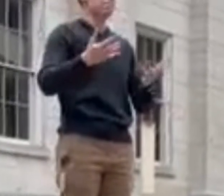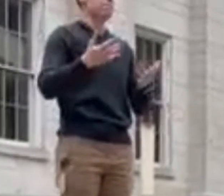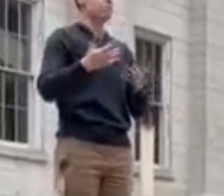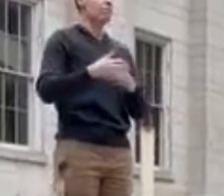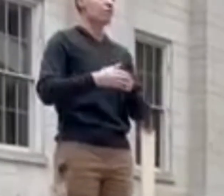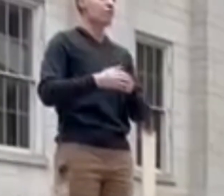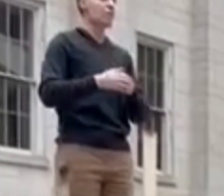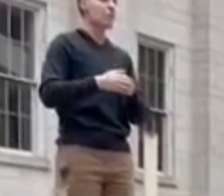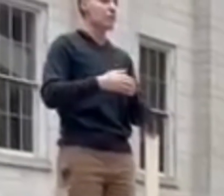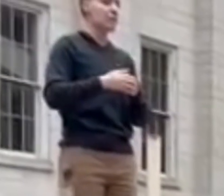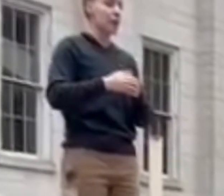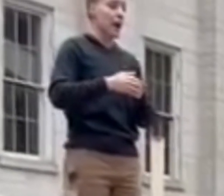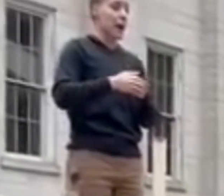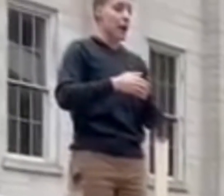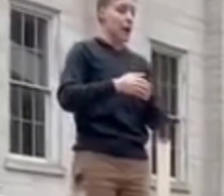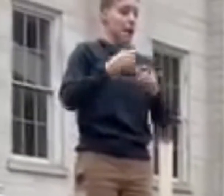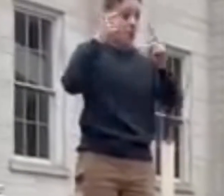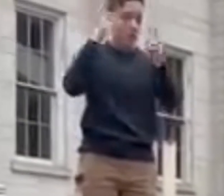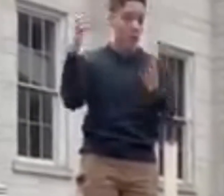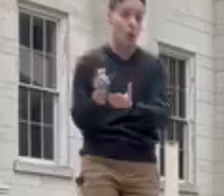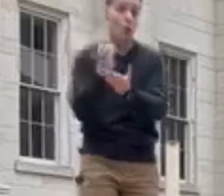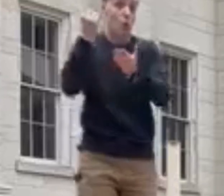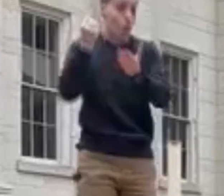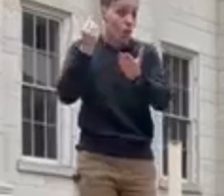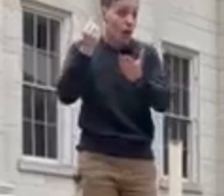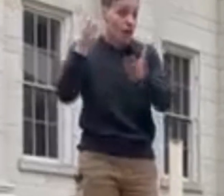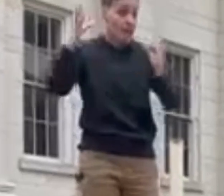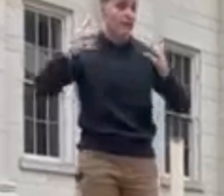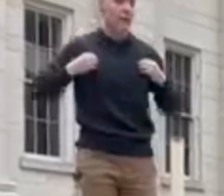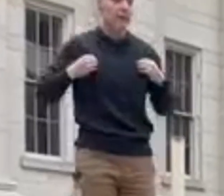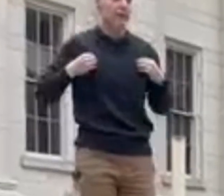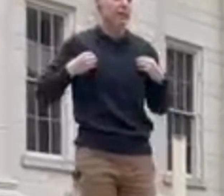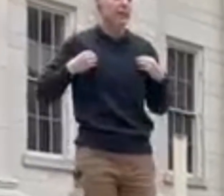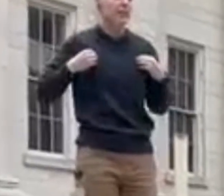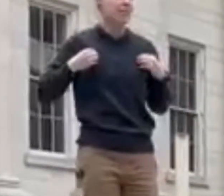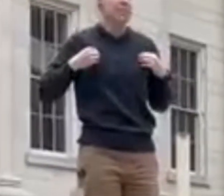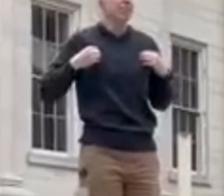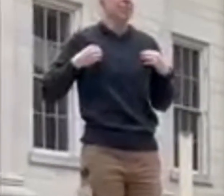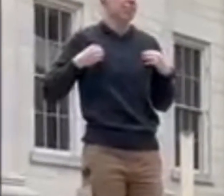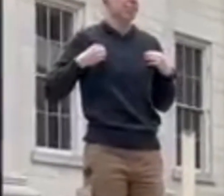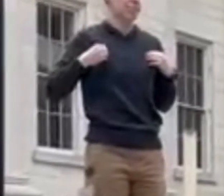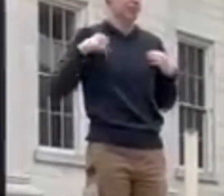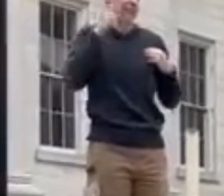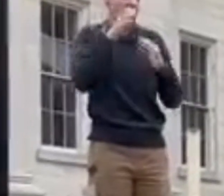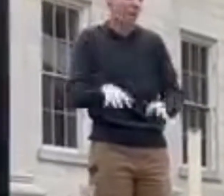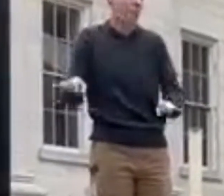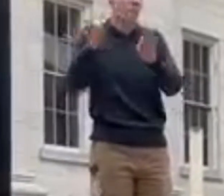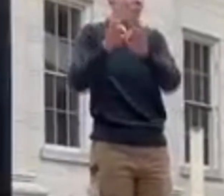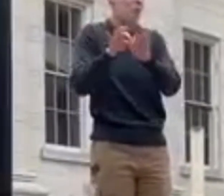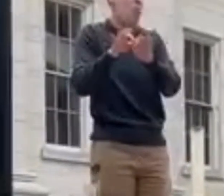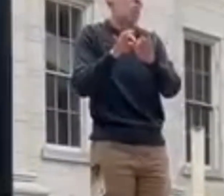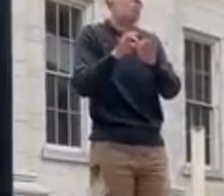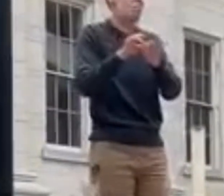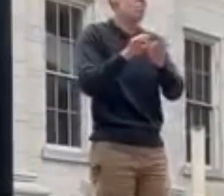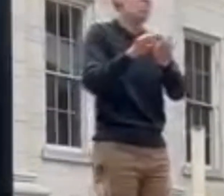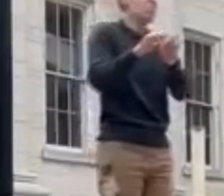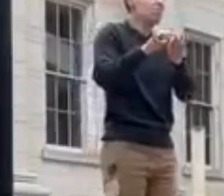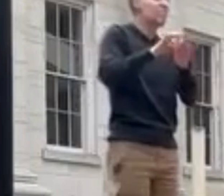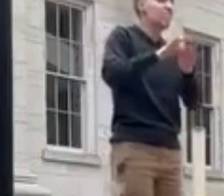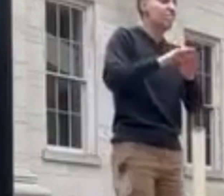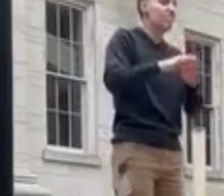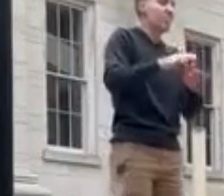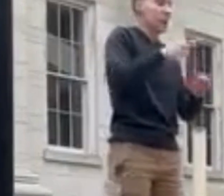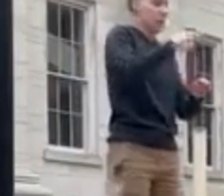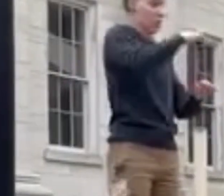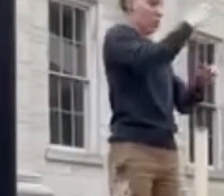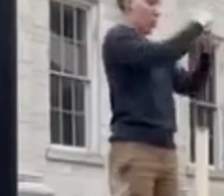longer about winning the approval of the people that were oppressing them. It was no longer about making the people who